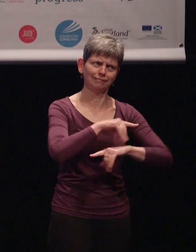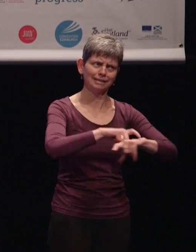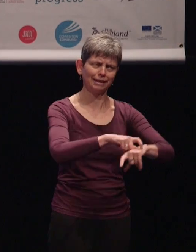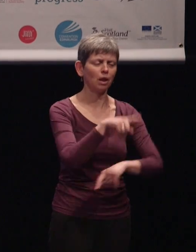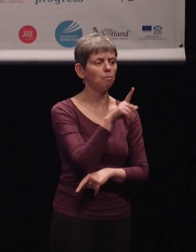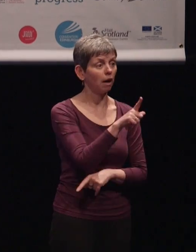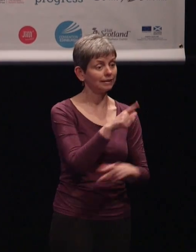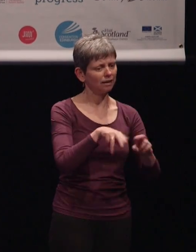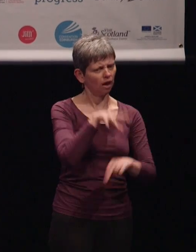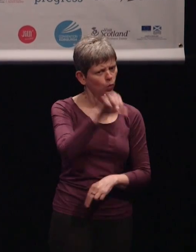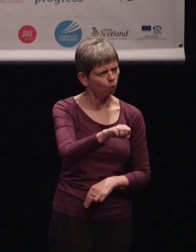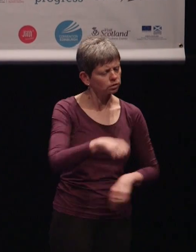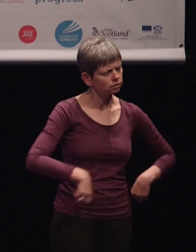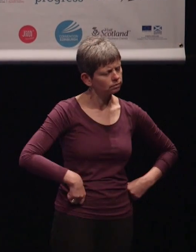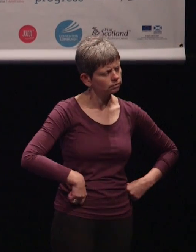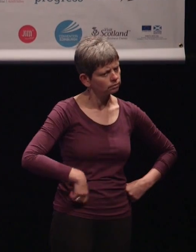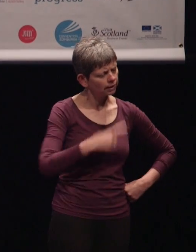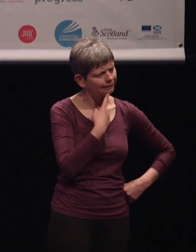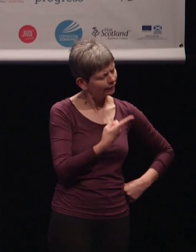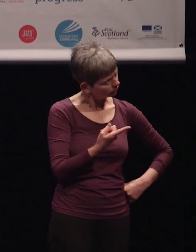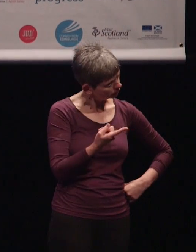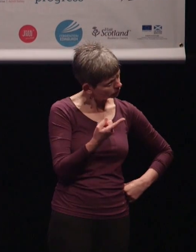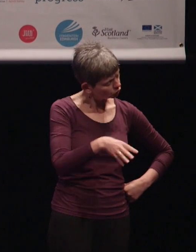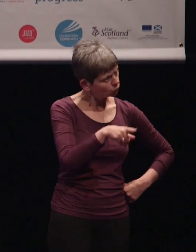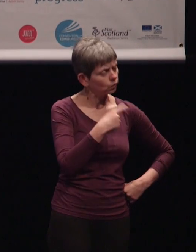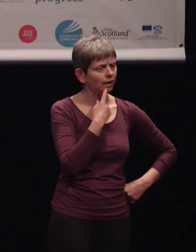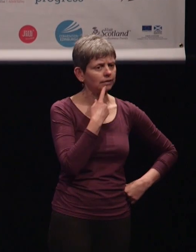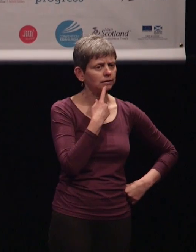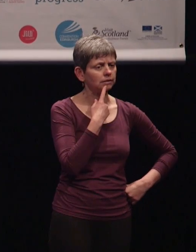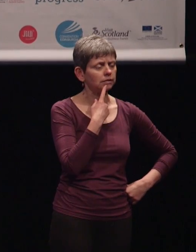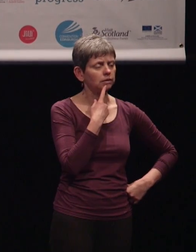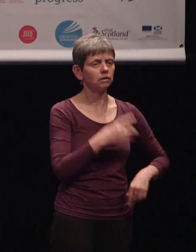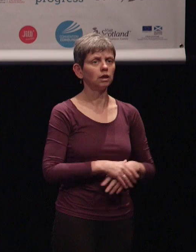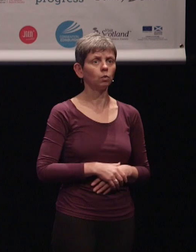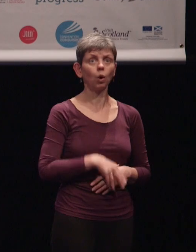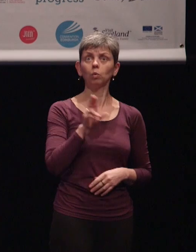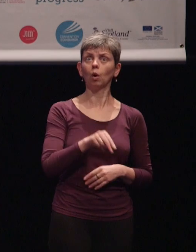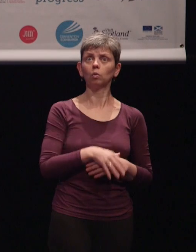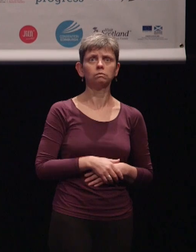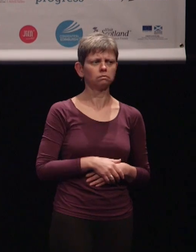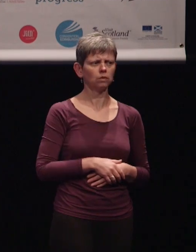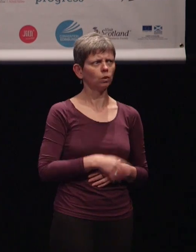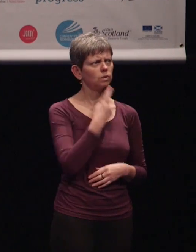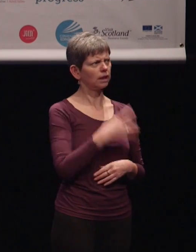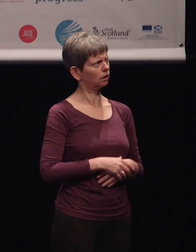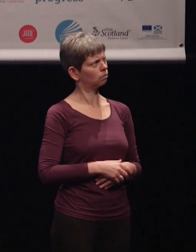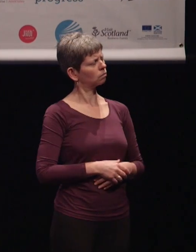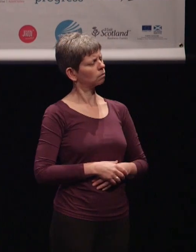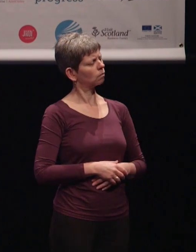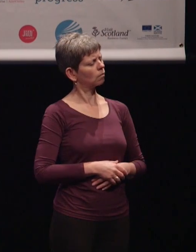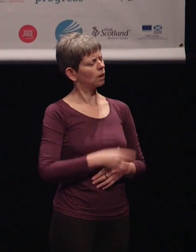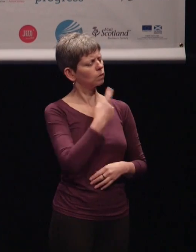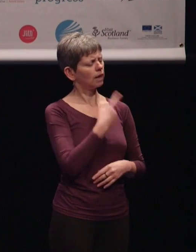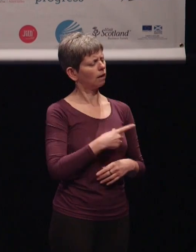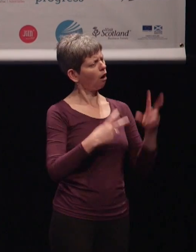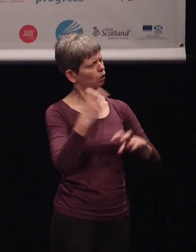I caught him doing something he shouldn't have done, he would not just flatly deny, he would start arguing with me. And to